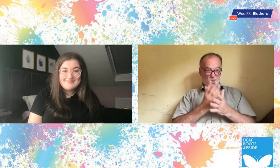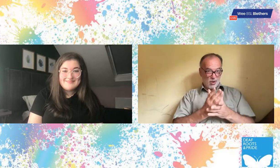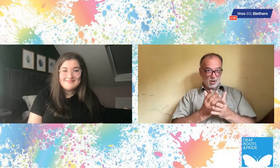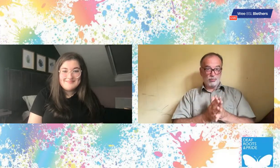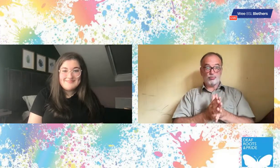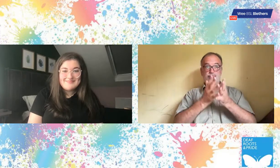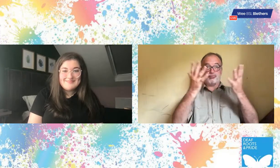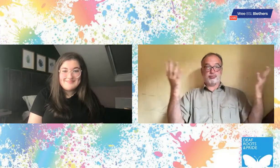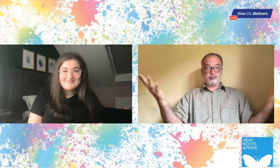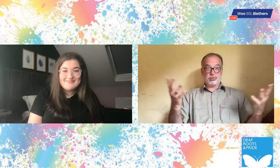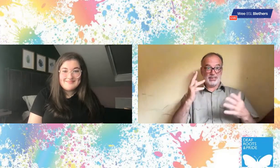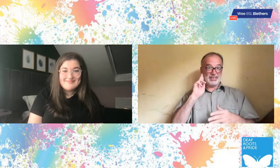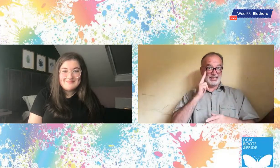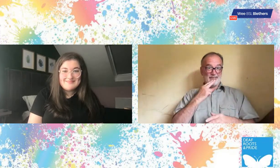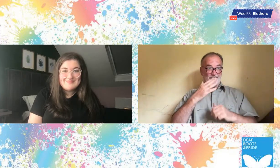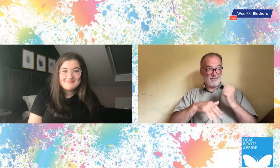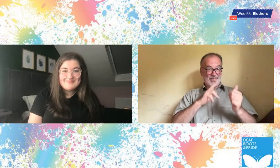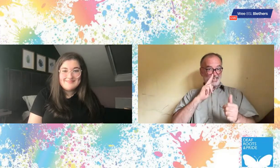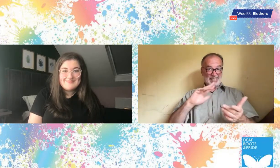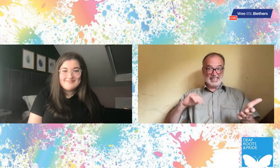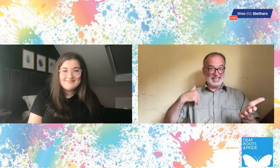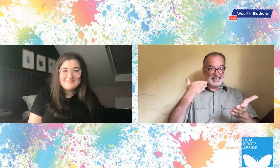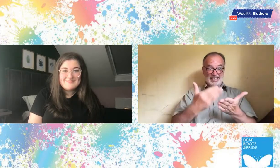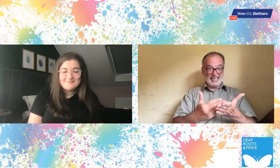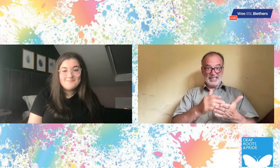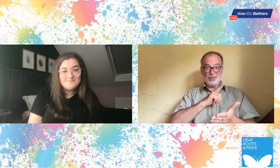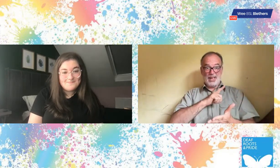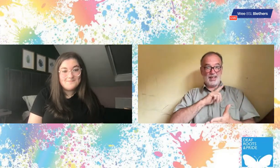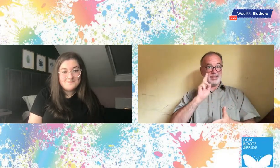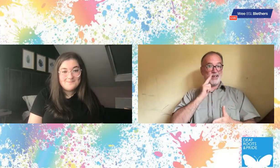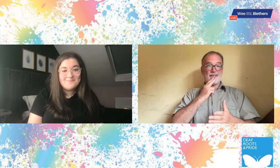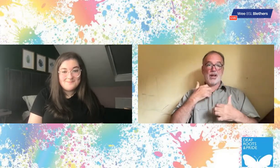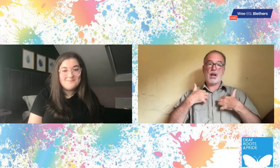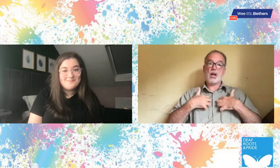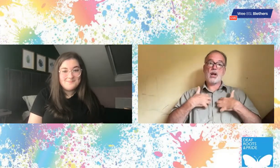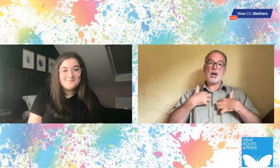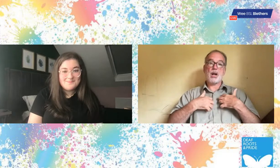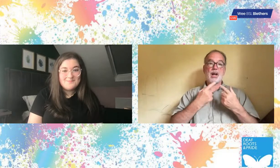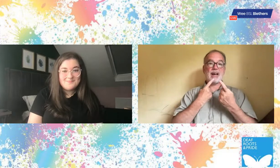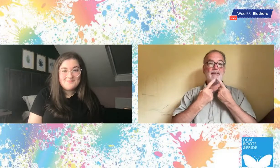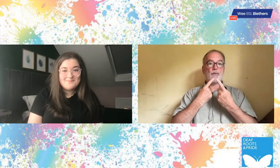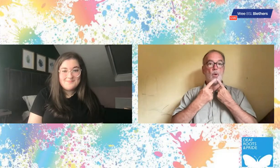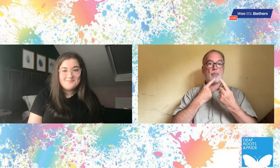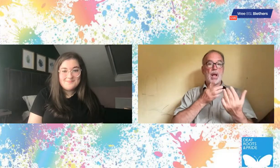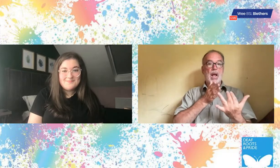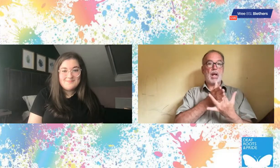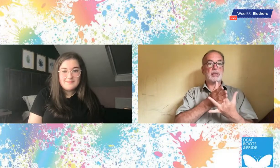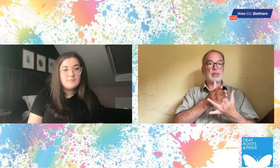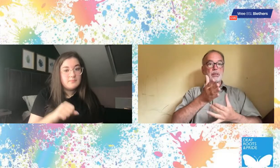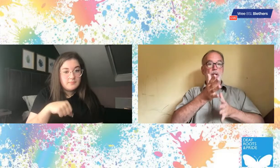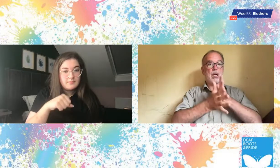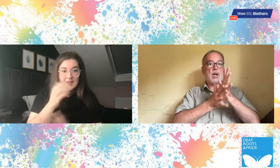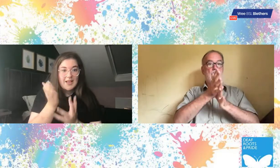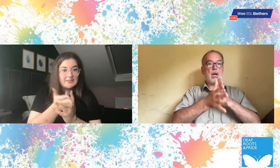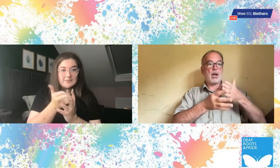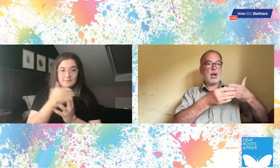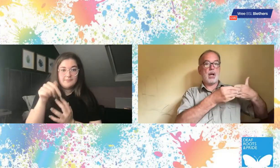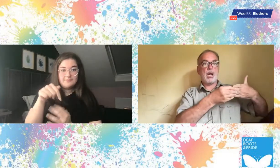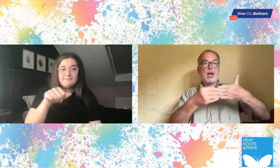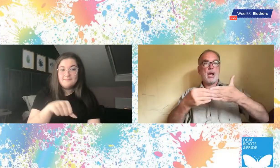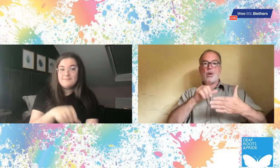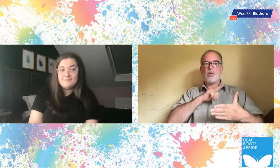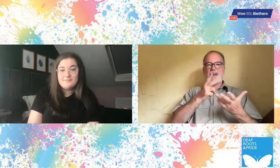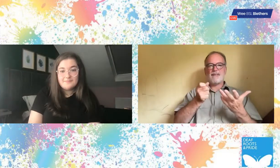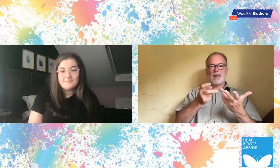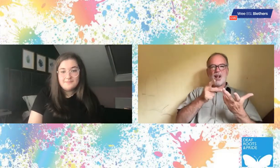schools, deaf youth clubs, all flooding through the gates. So loads and loads of deaf people. Um, because deaf people are hungry